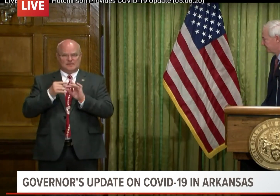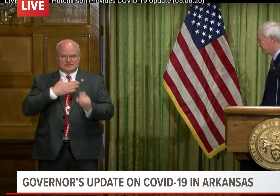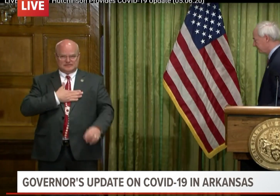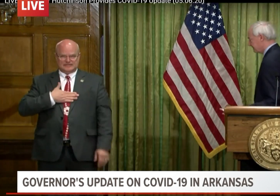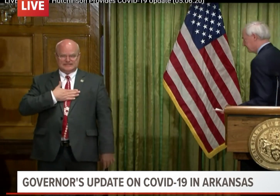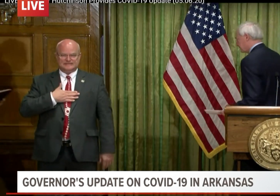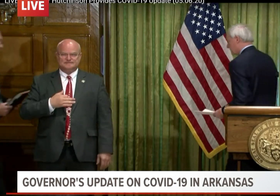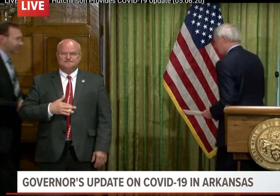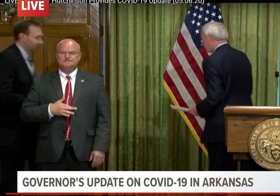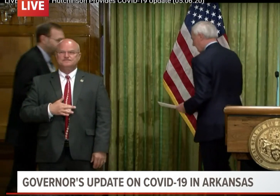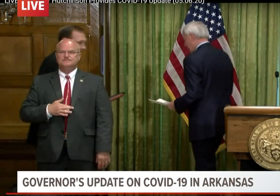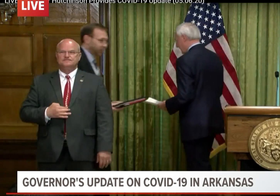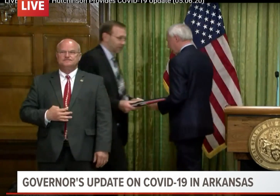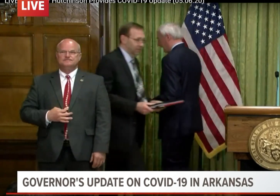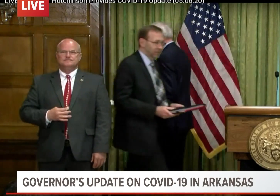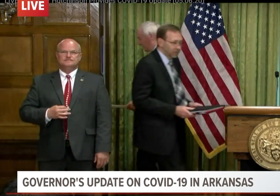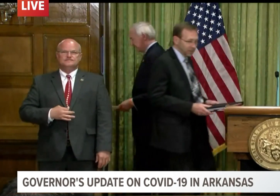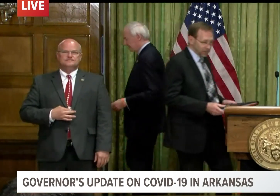comments.